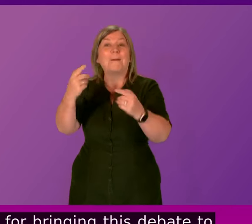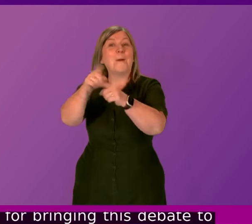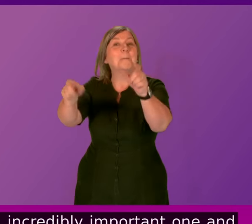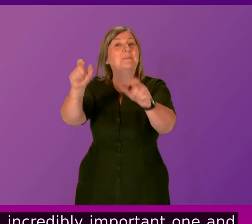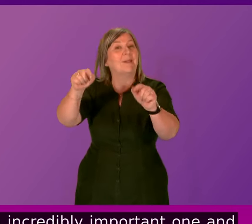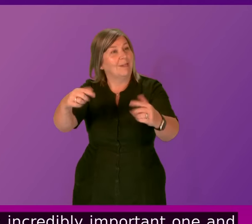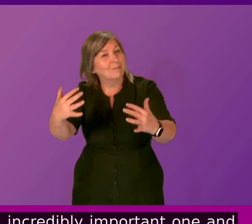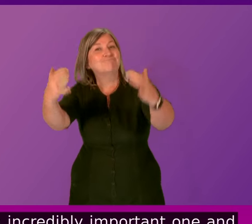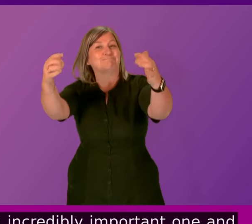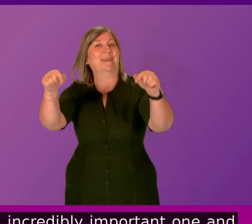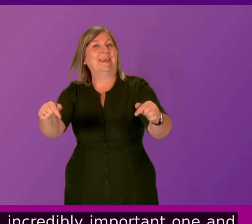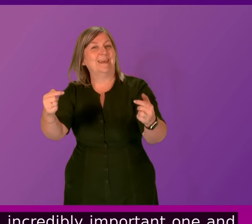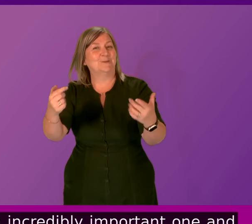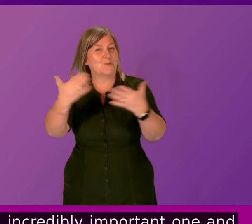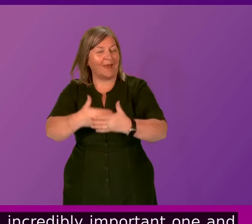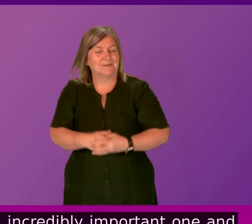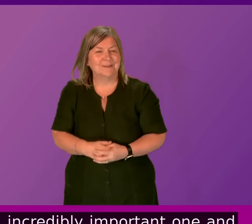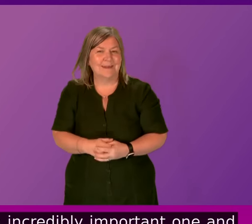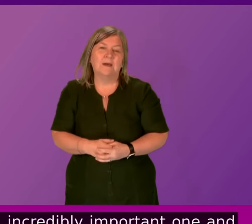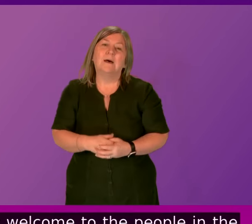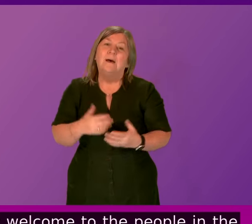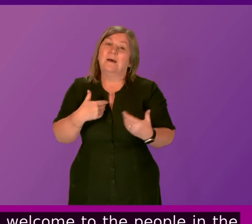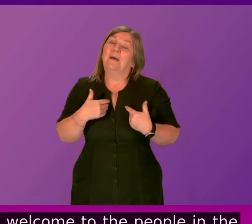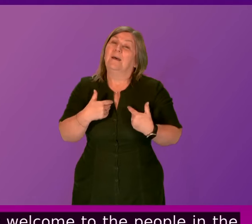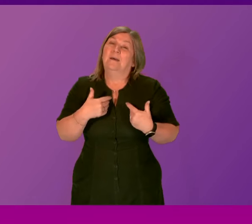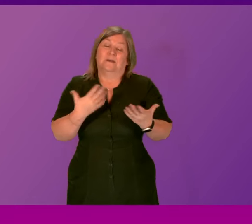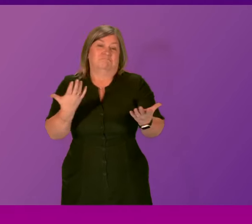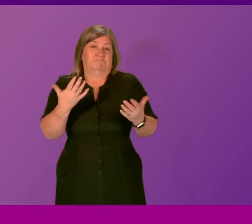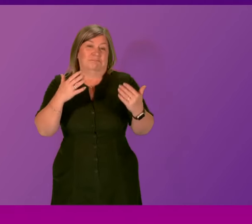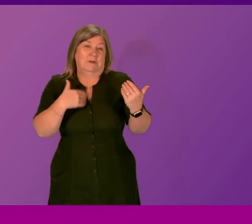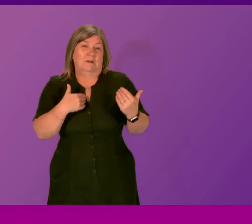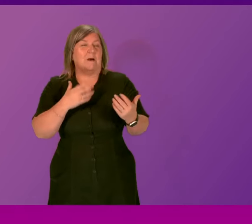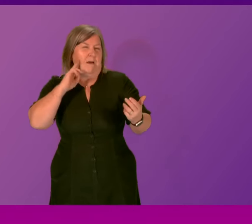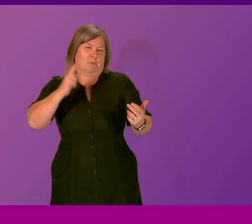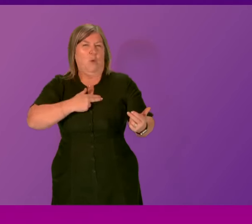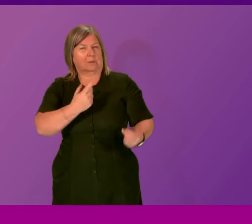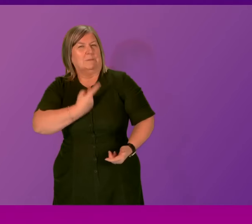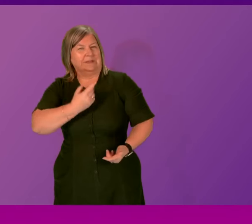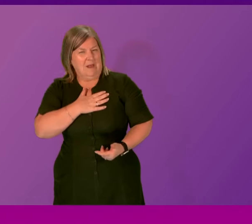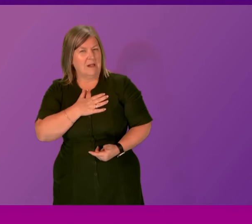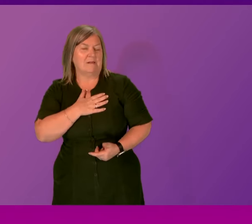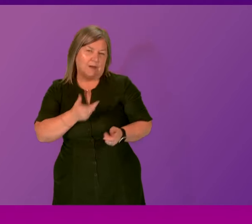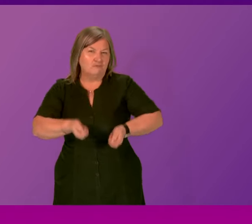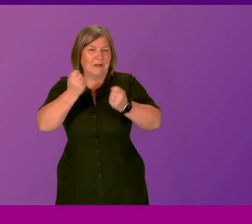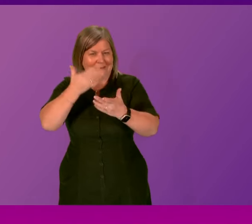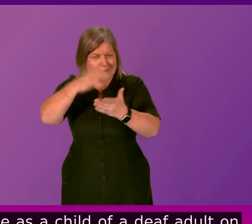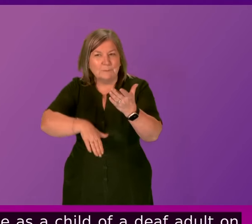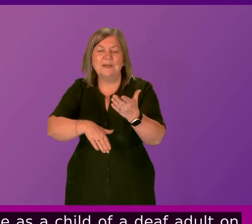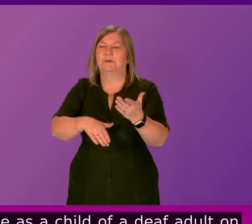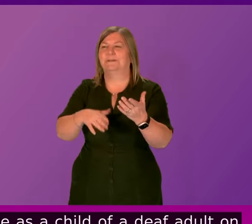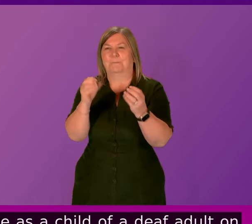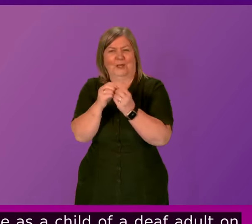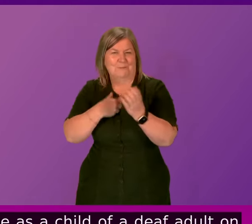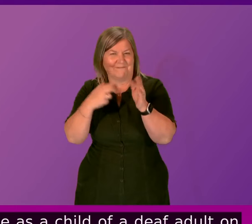gallery. I've raised my experience as a child of a deaf adult on several occasions in this chamber and gave my dad many